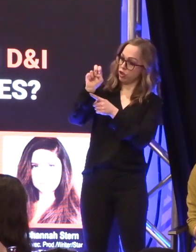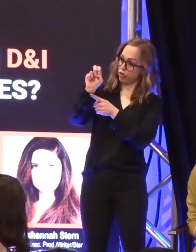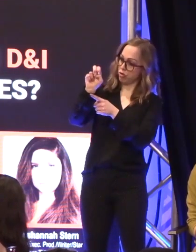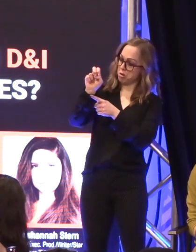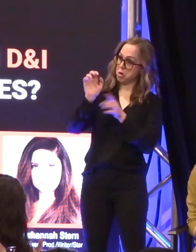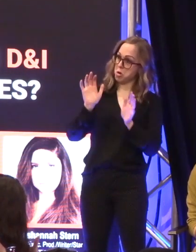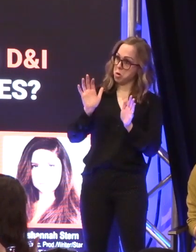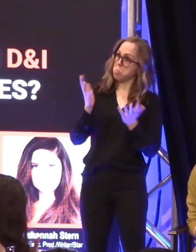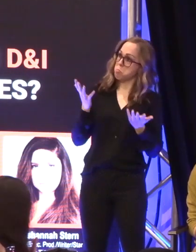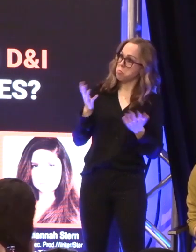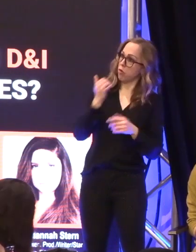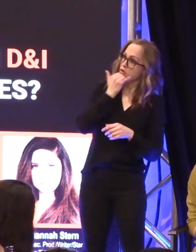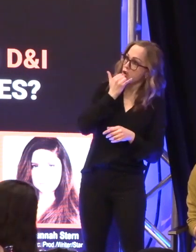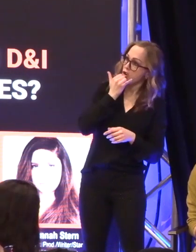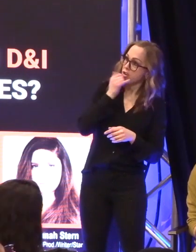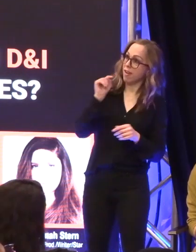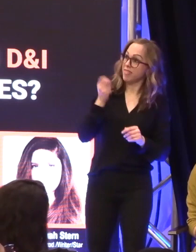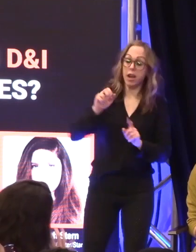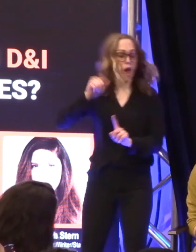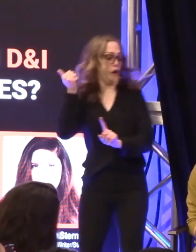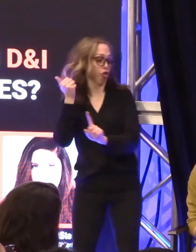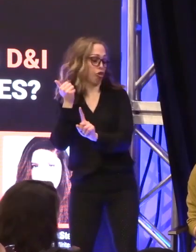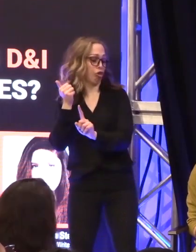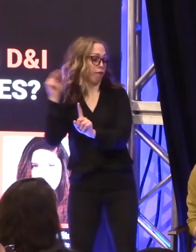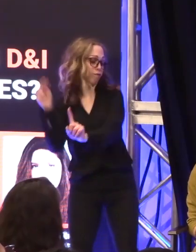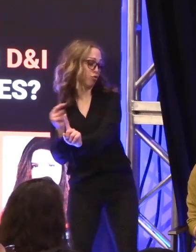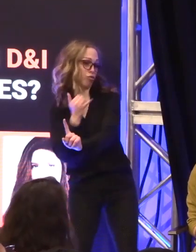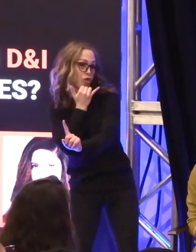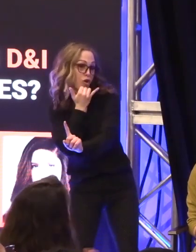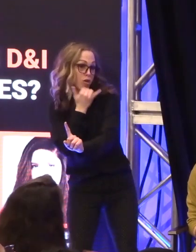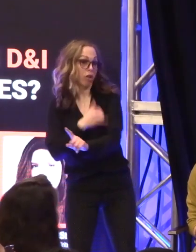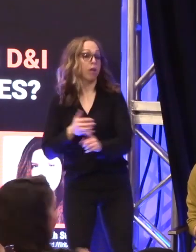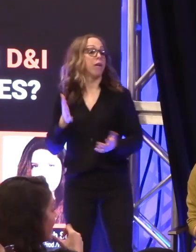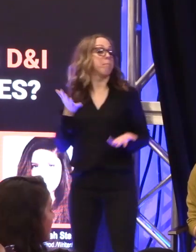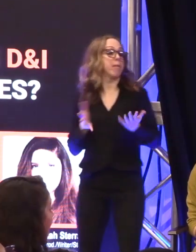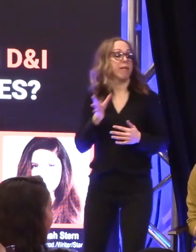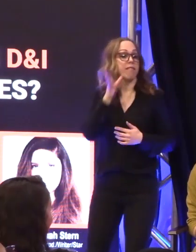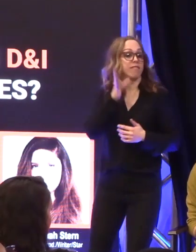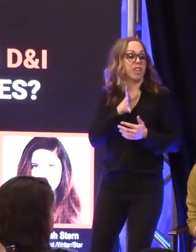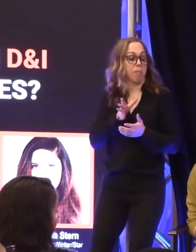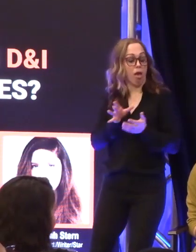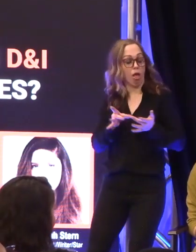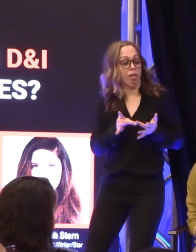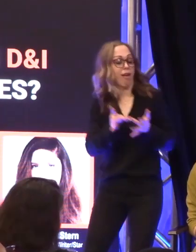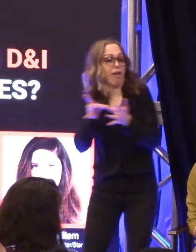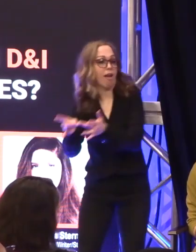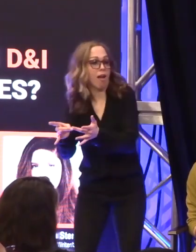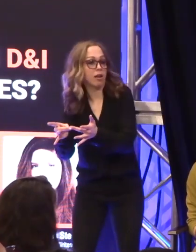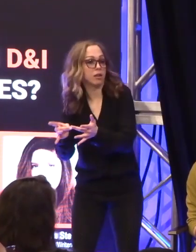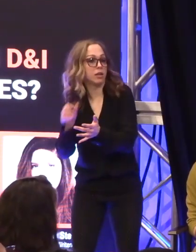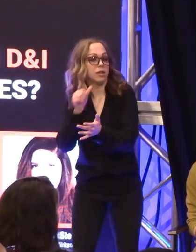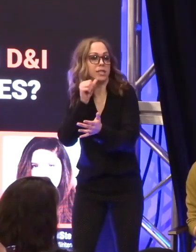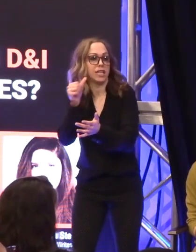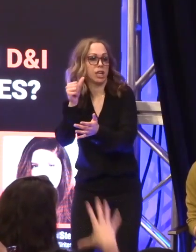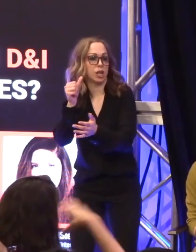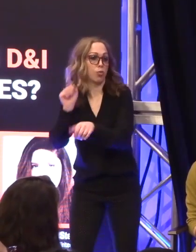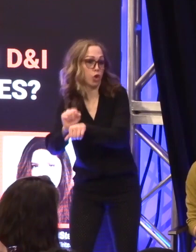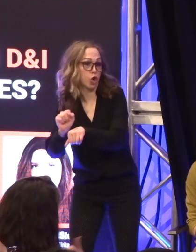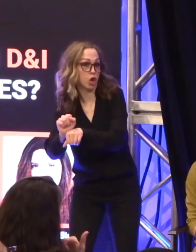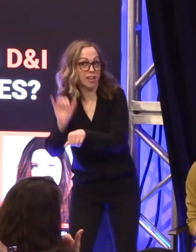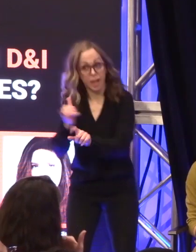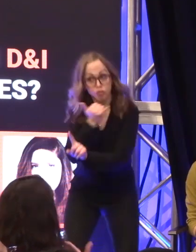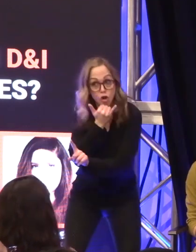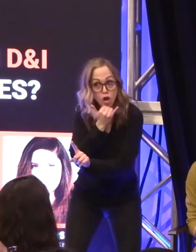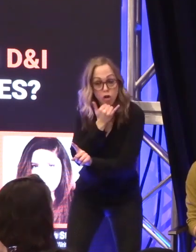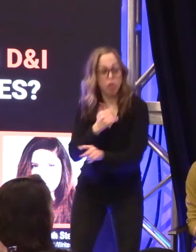wrong, then maybe our other assumptions are wrong. Maybe our assumption that female-driven action movies don't work was wrong. Maybe the